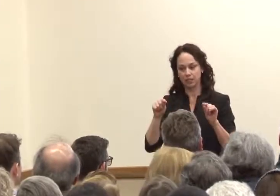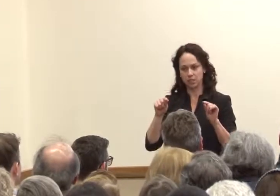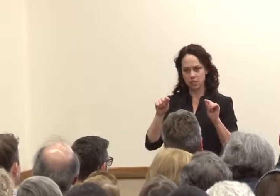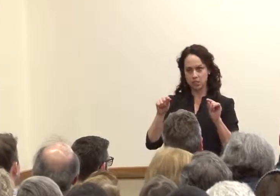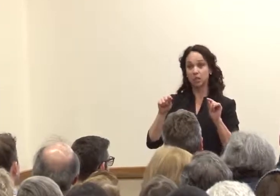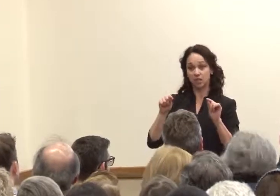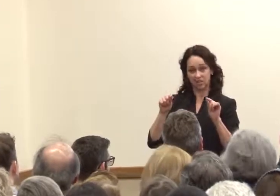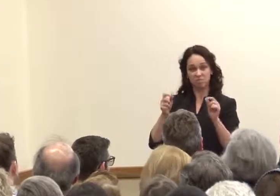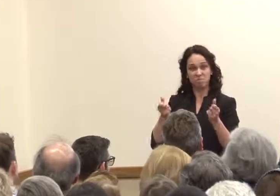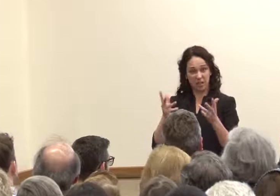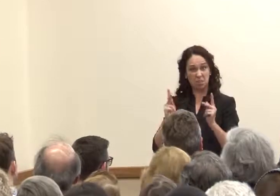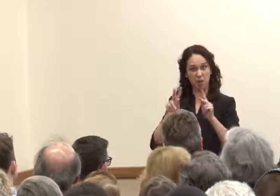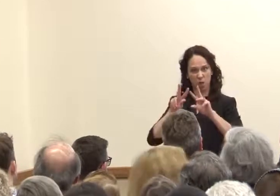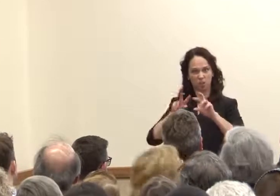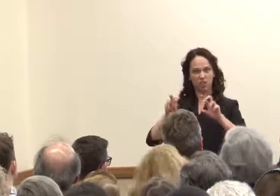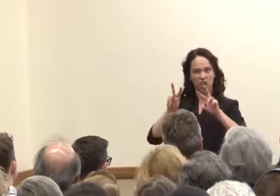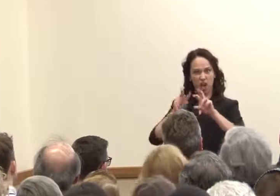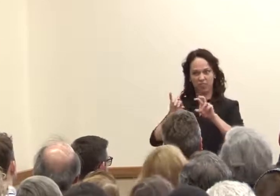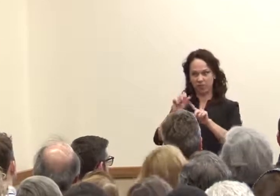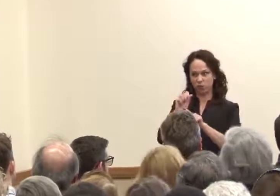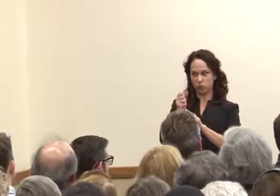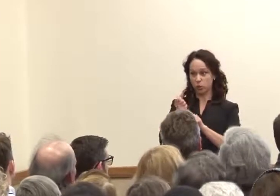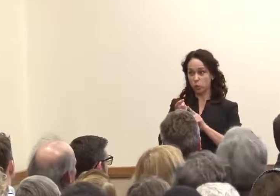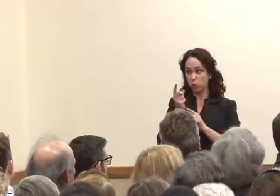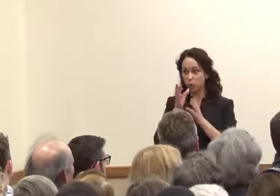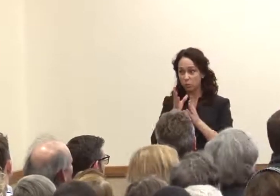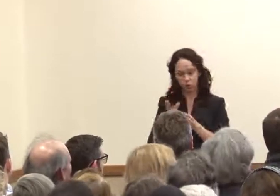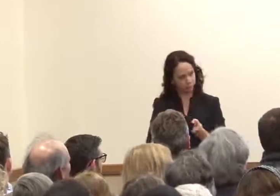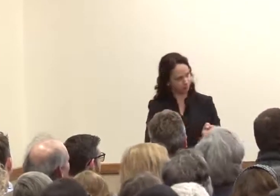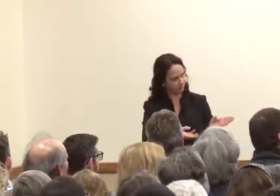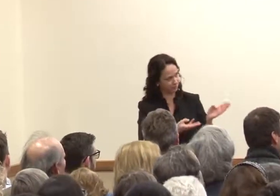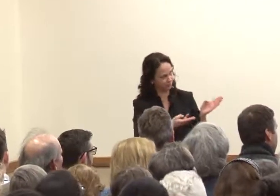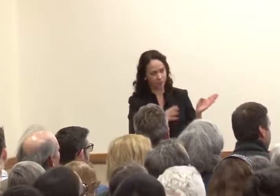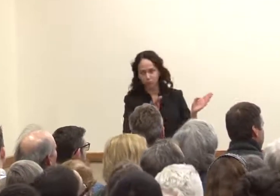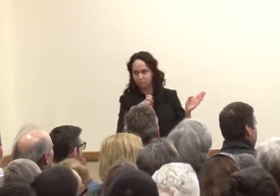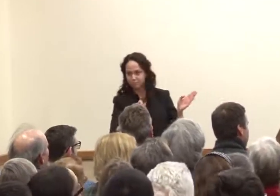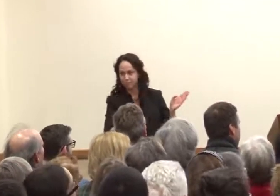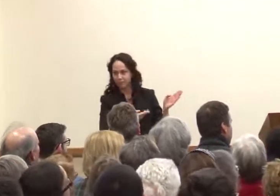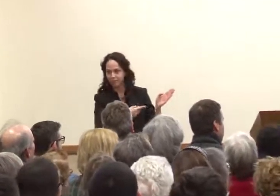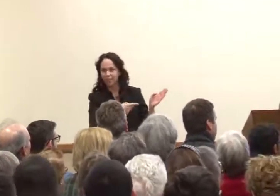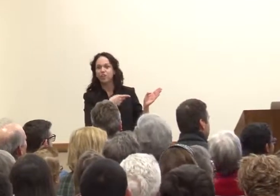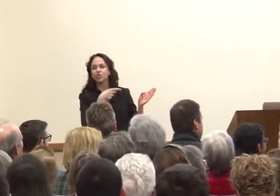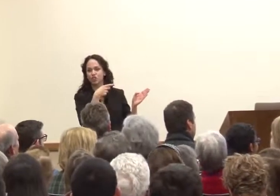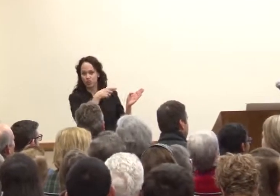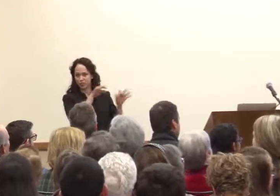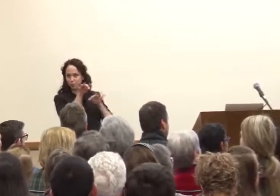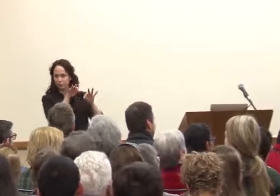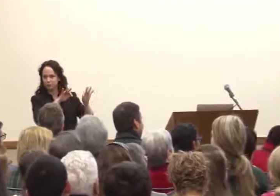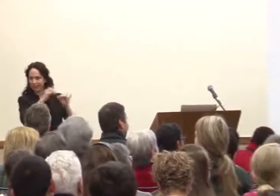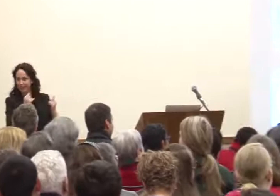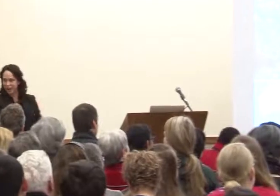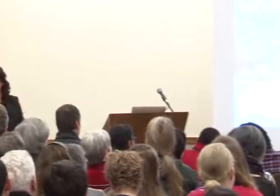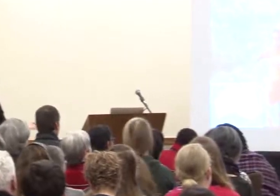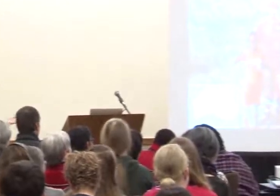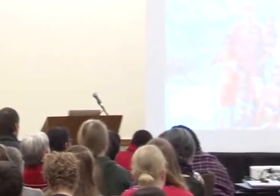studied by a lot of people. One of them is Carmel O'Shaughnessy, and this is the part where she does it now.